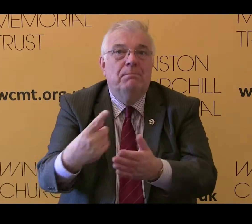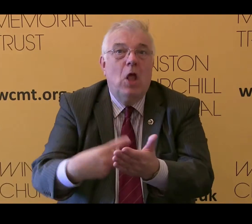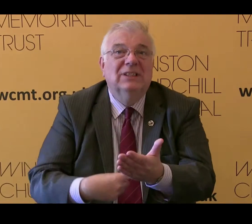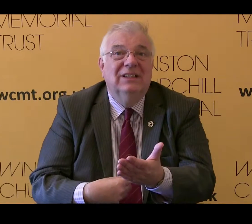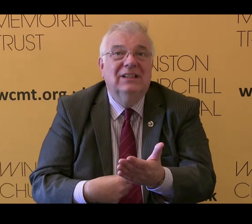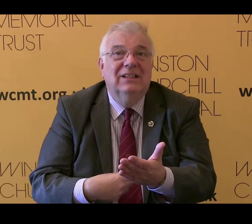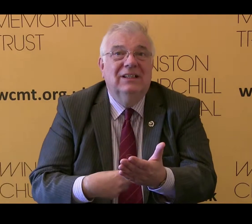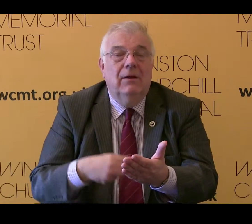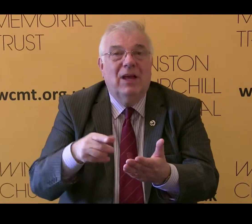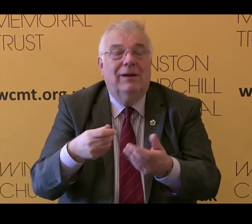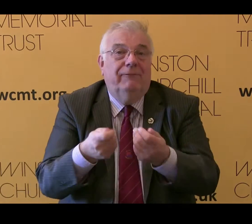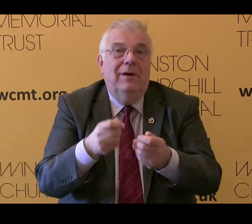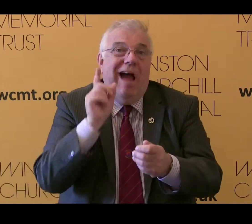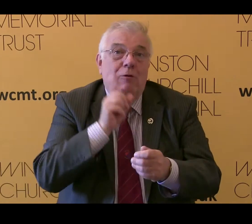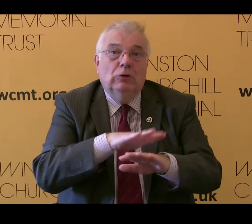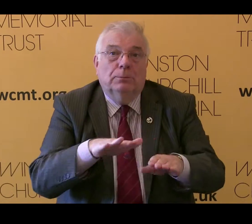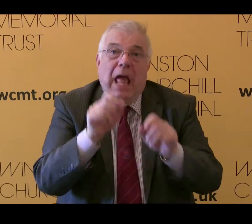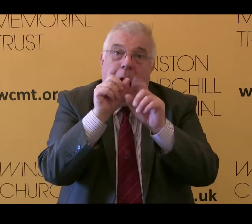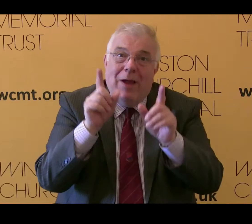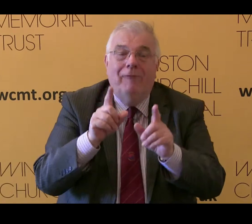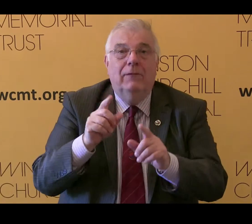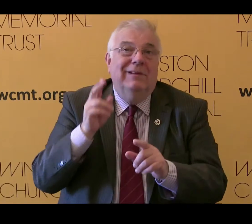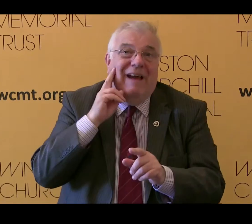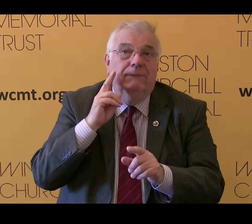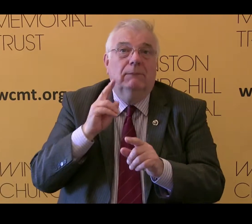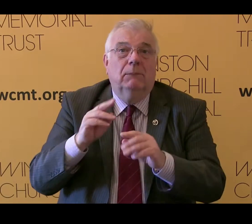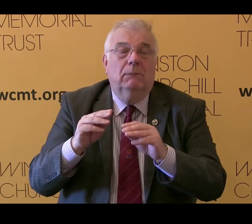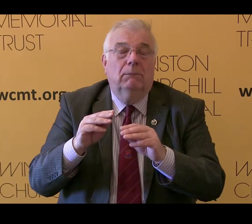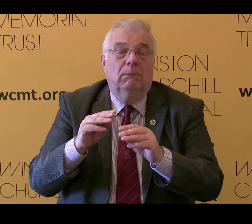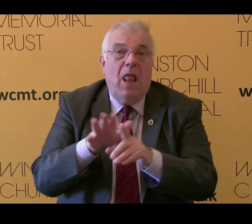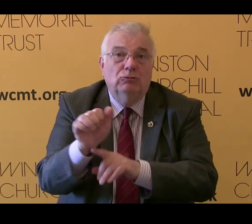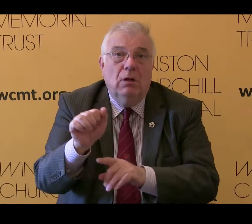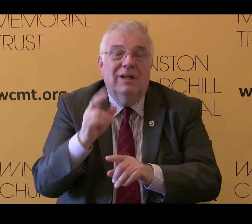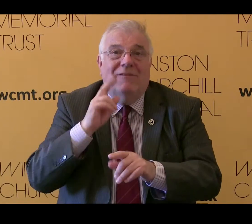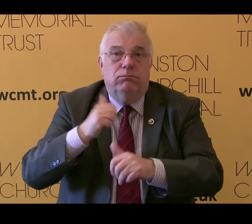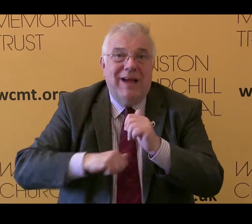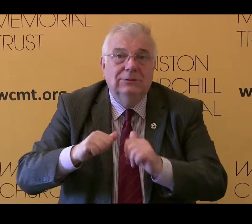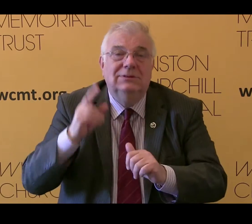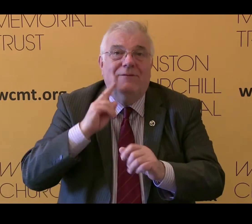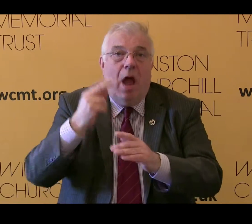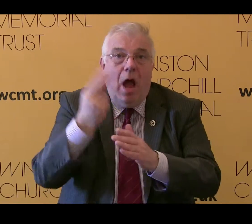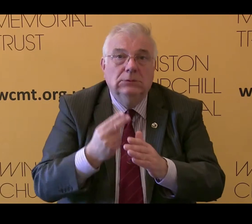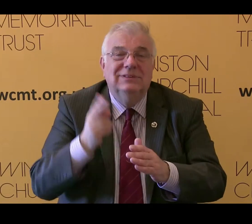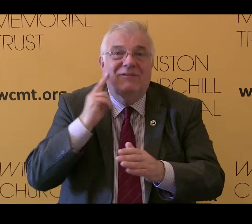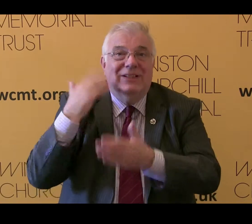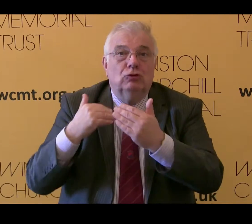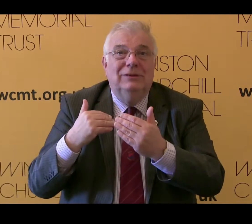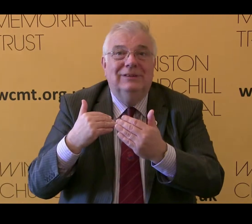policy. So it's making the hearing children aware of deaf culture, deaf history, deaf art and so on, and it's a